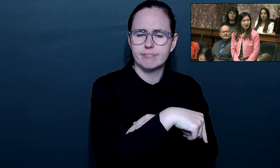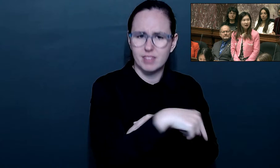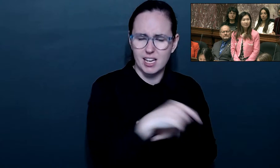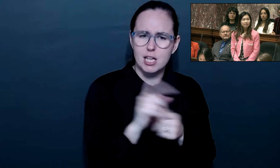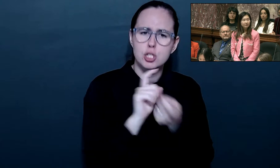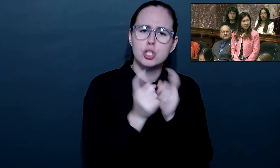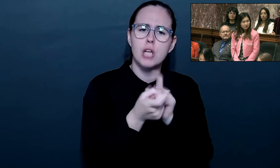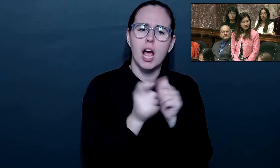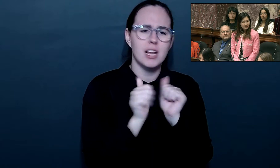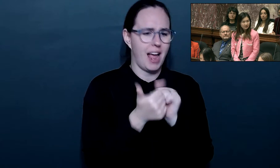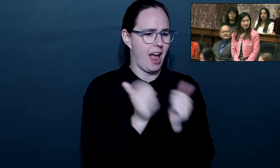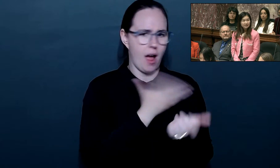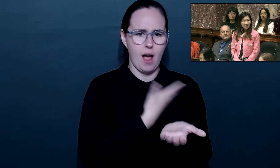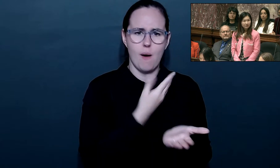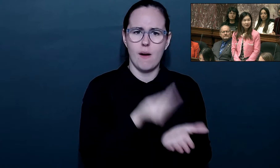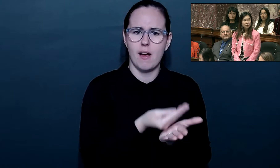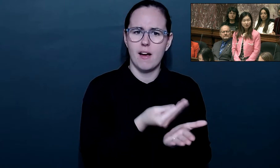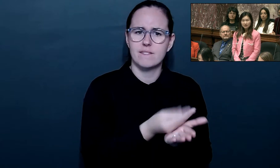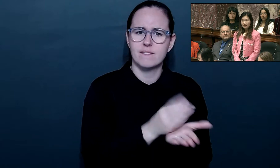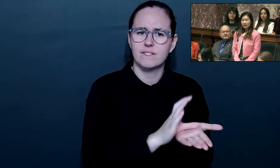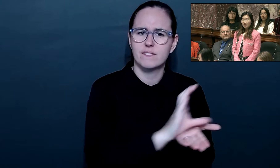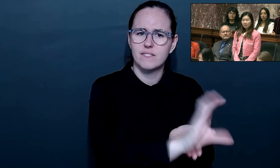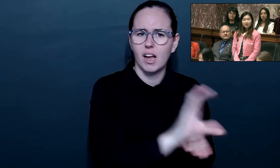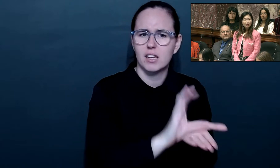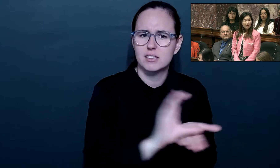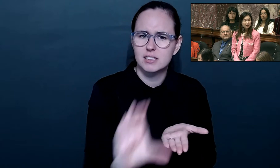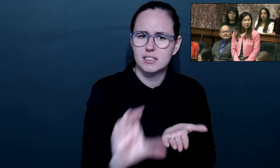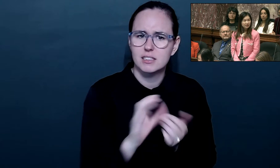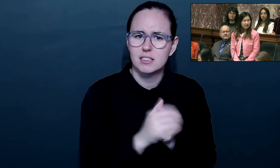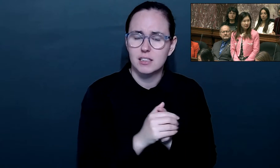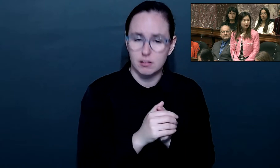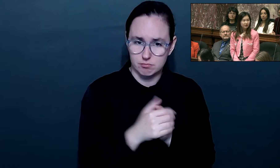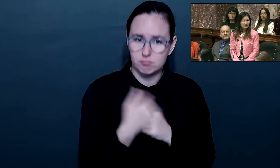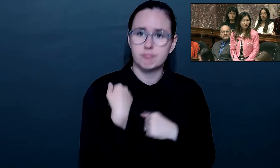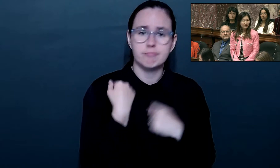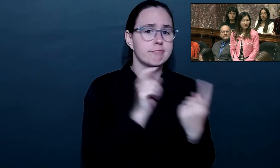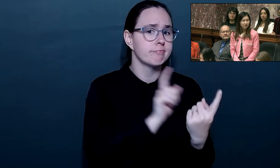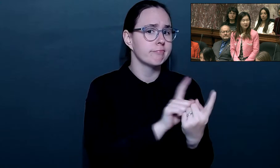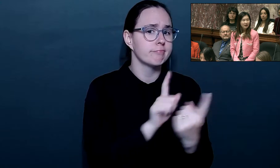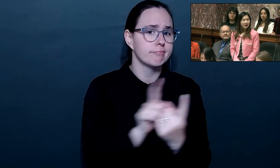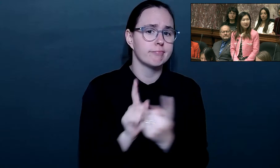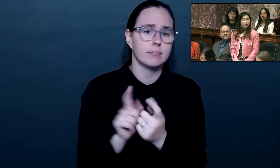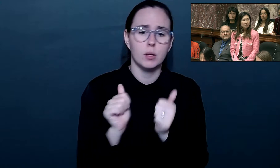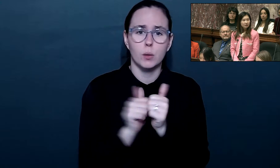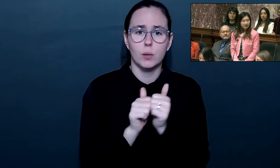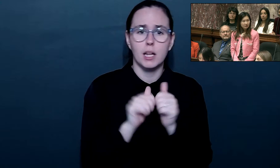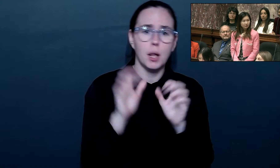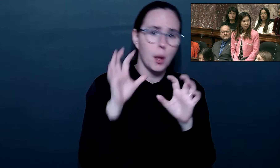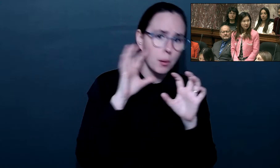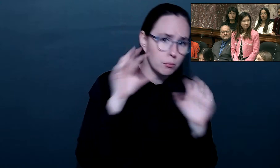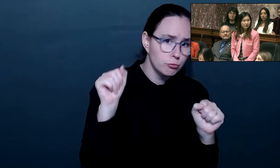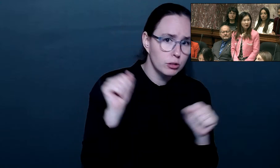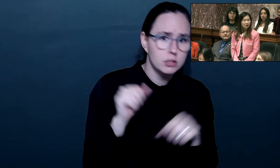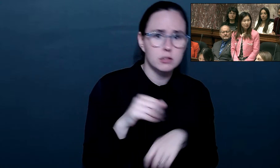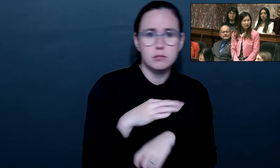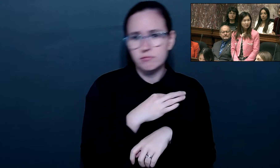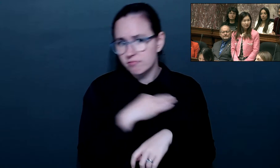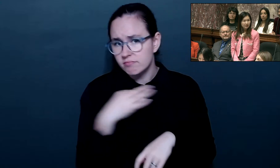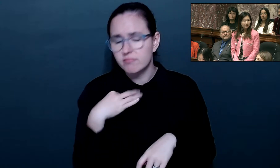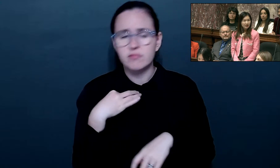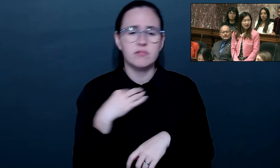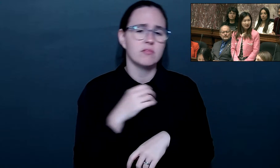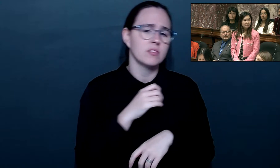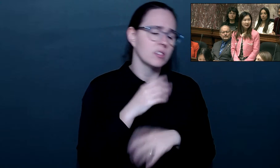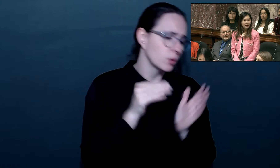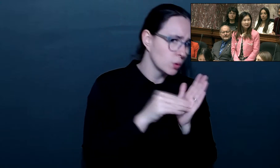presidents, faculty, staff, and students about the challenges that they are facing right now, and we are there for them. We are working with